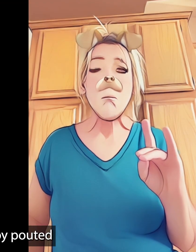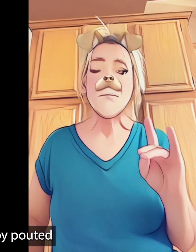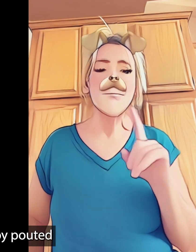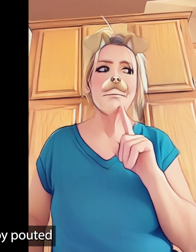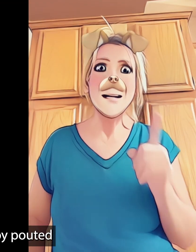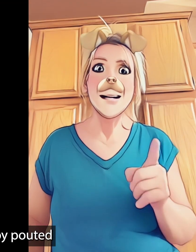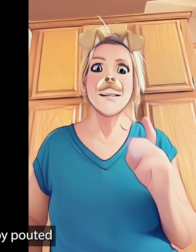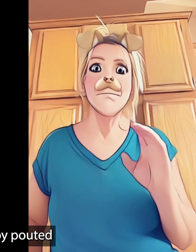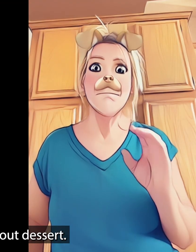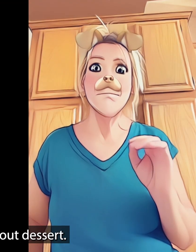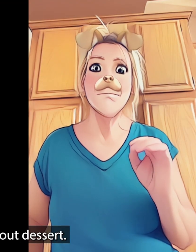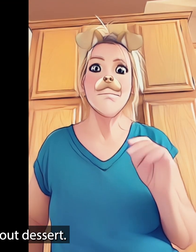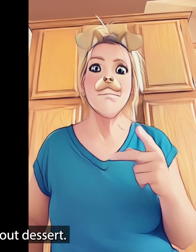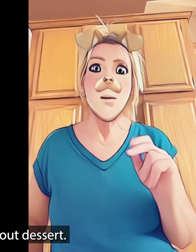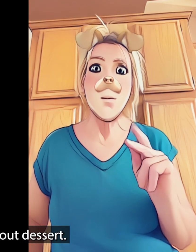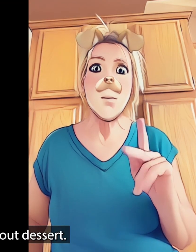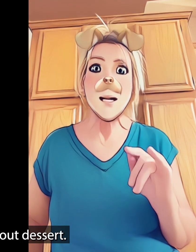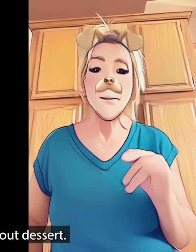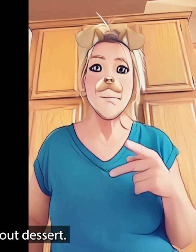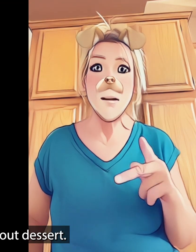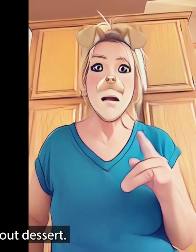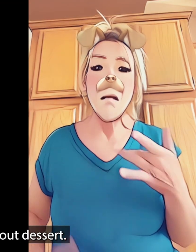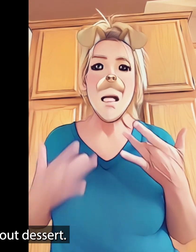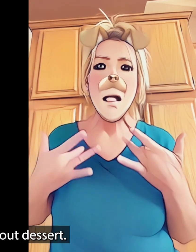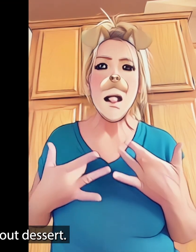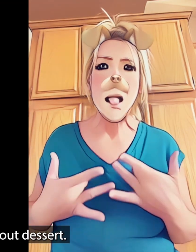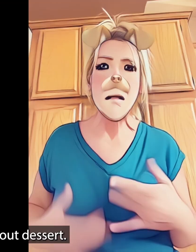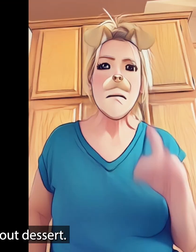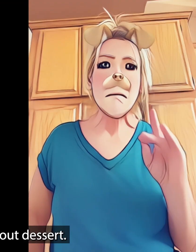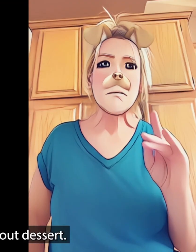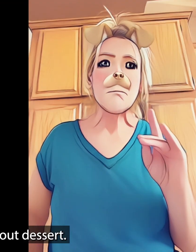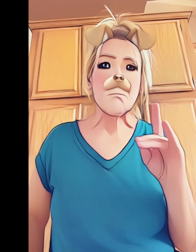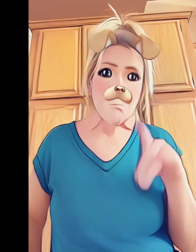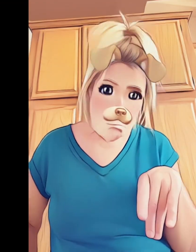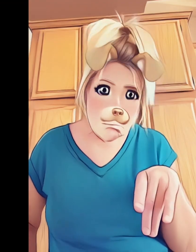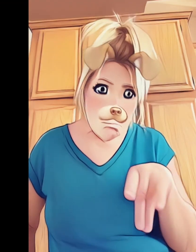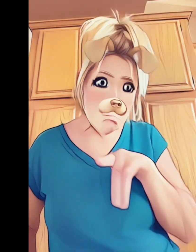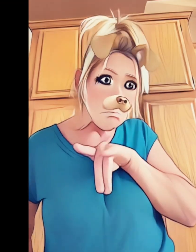and the Poky puppy pouted and went to bed without dessert.